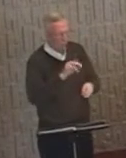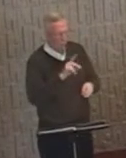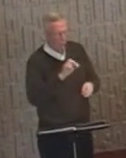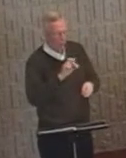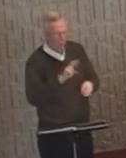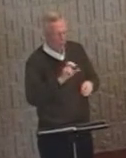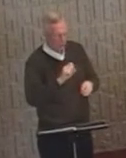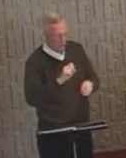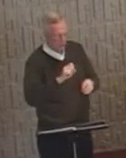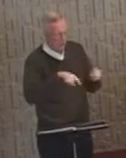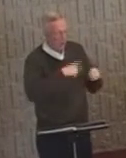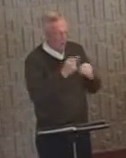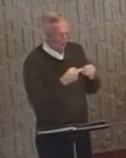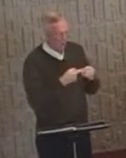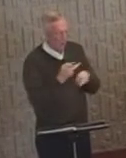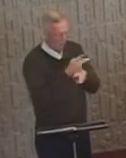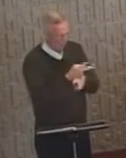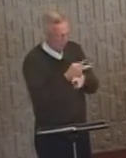Recall the article?